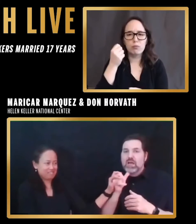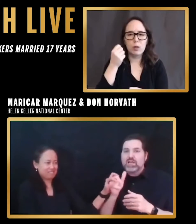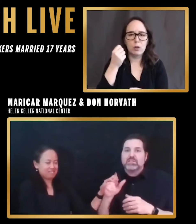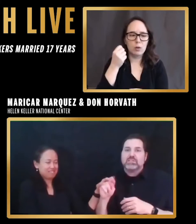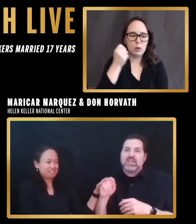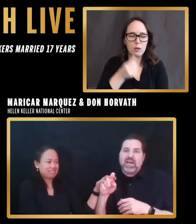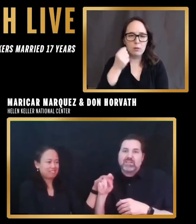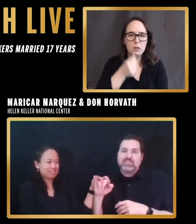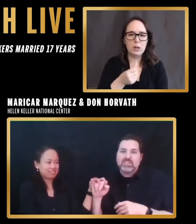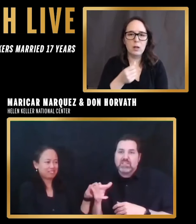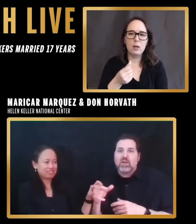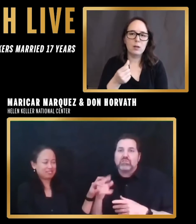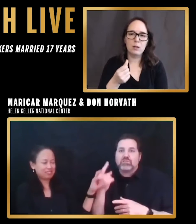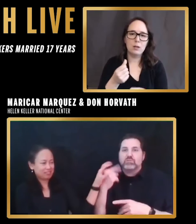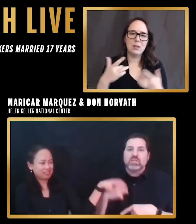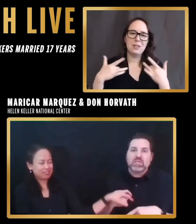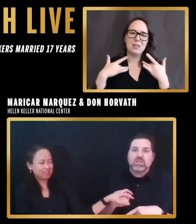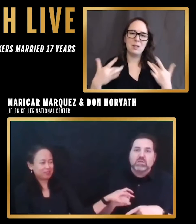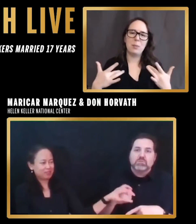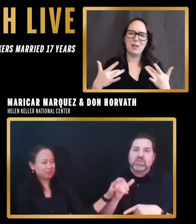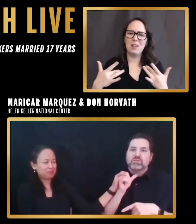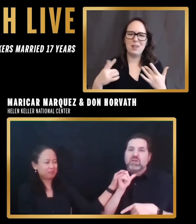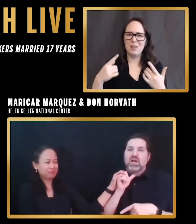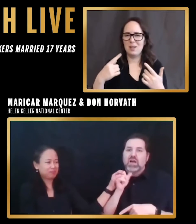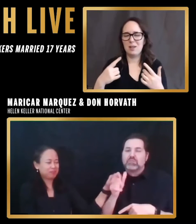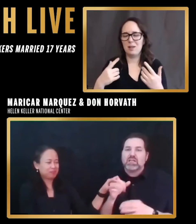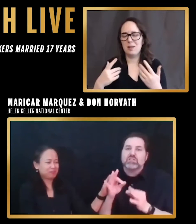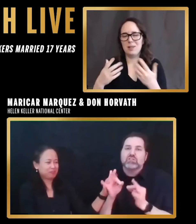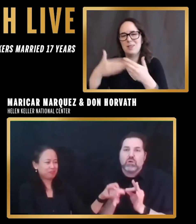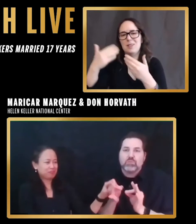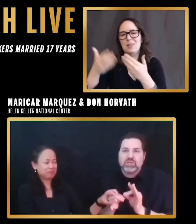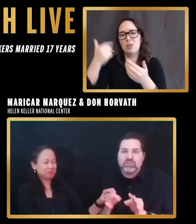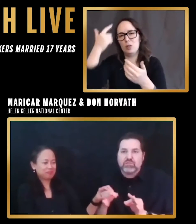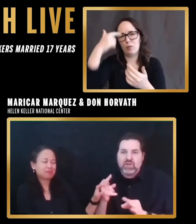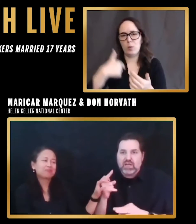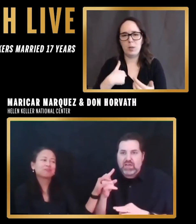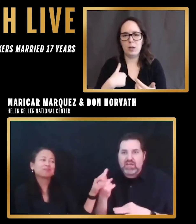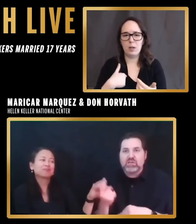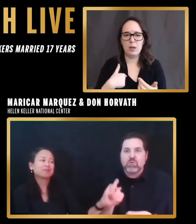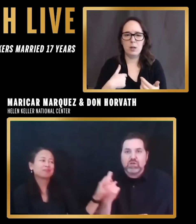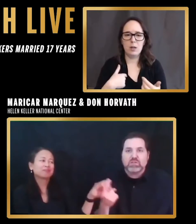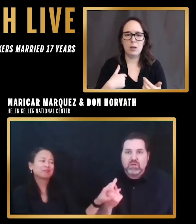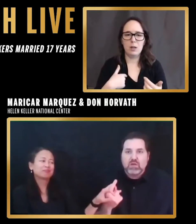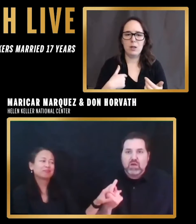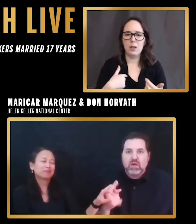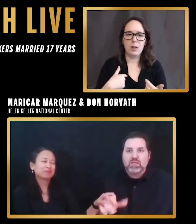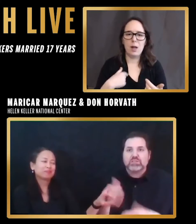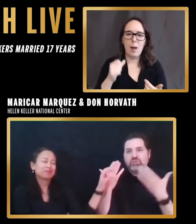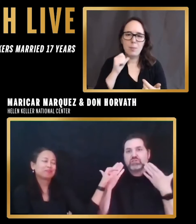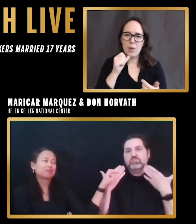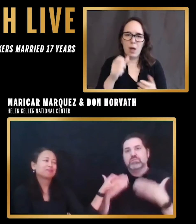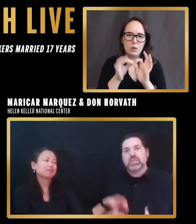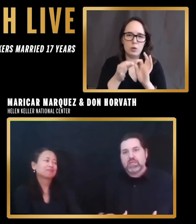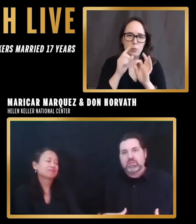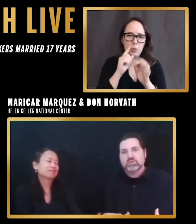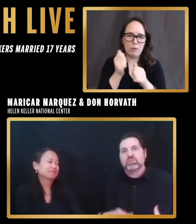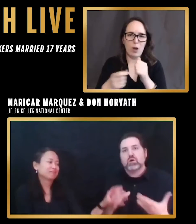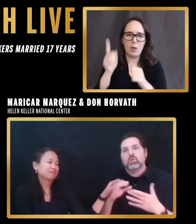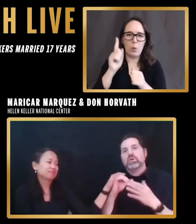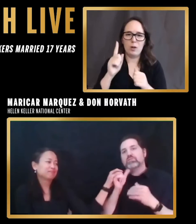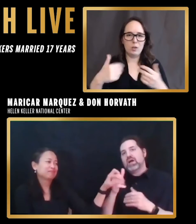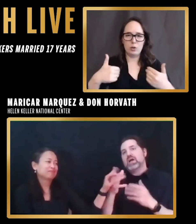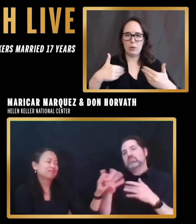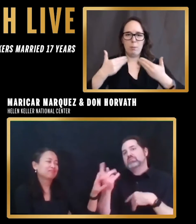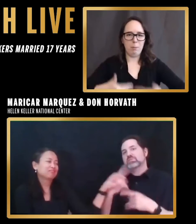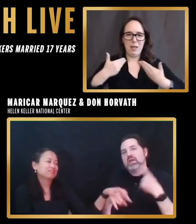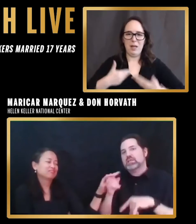it's not as taxing for me because I'm not interpreting for anyone. It's just me. So